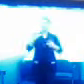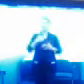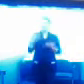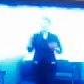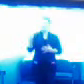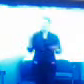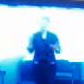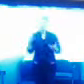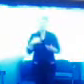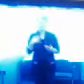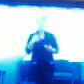instead of watching TV.